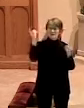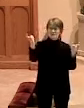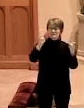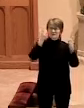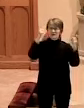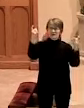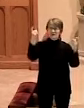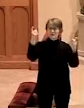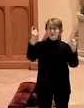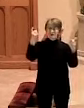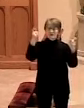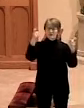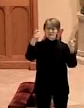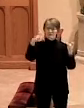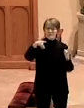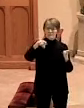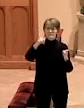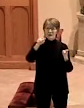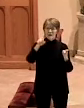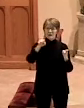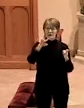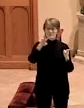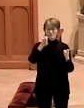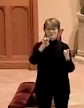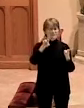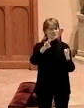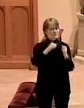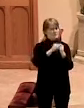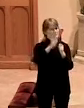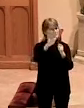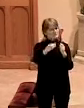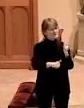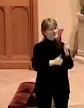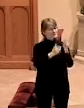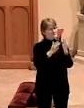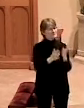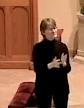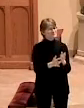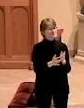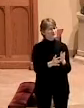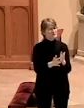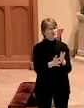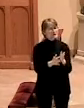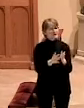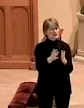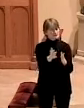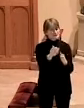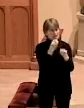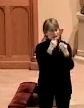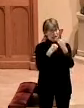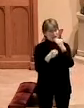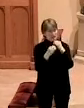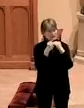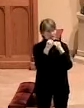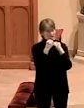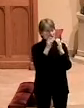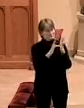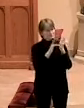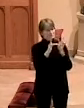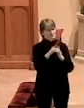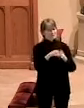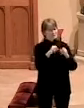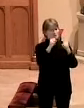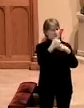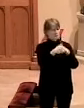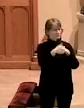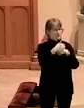the Passover with his disciples. As he ate with them, he took bread and,